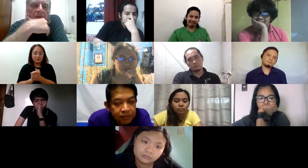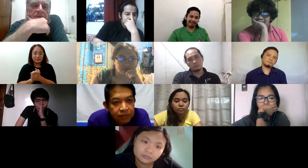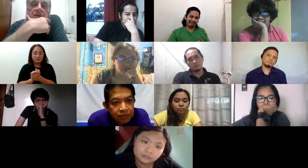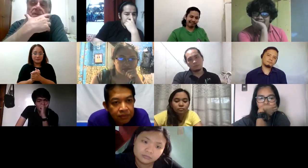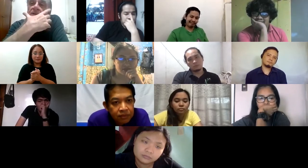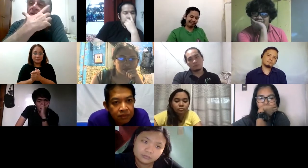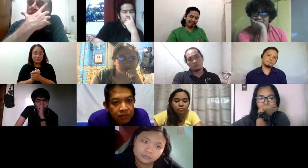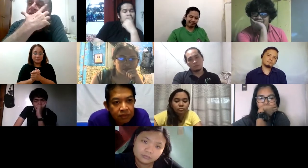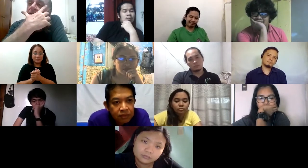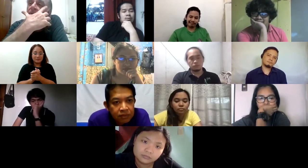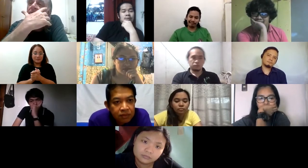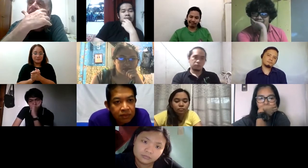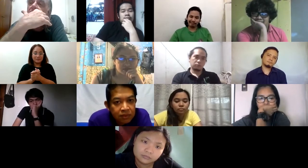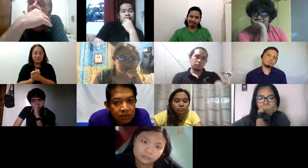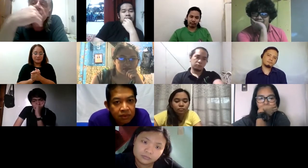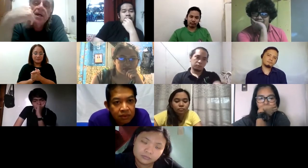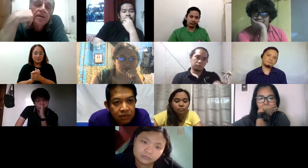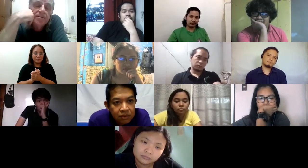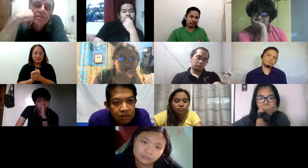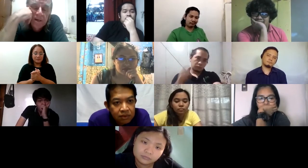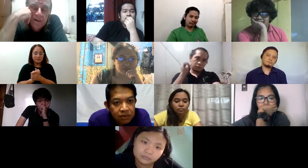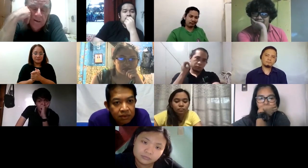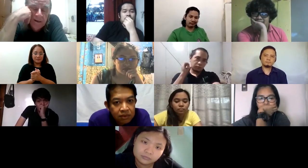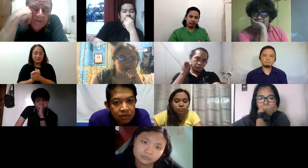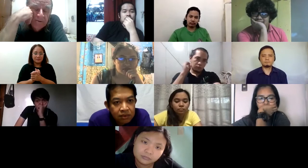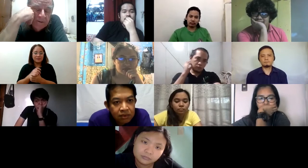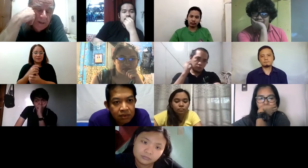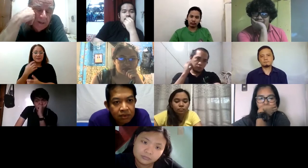There's some sayings like you say,